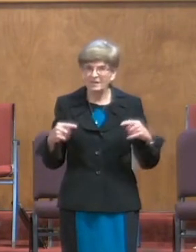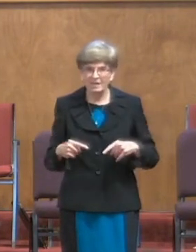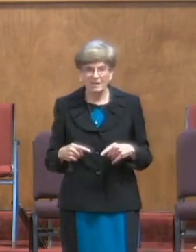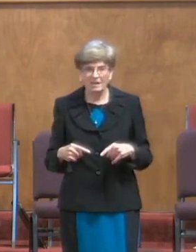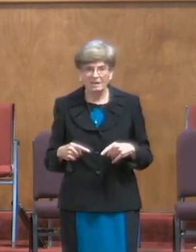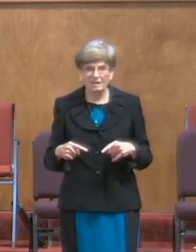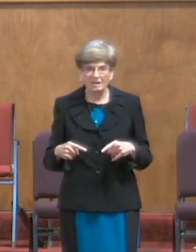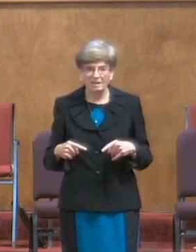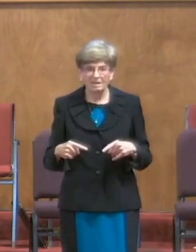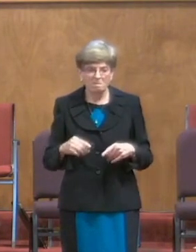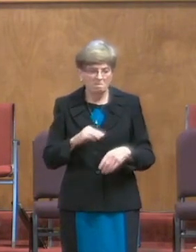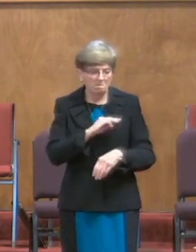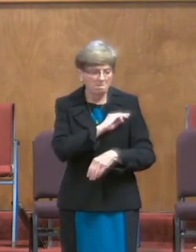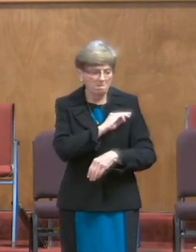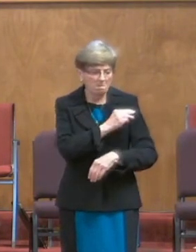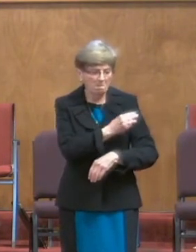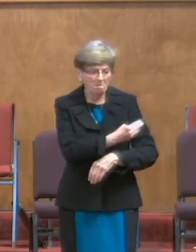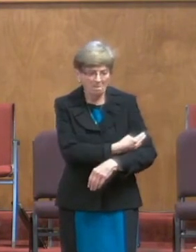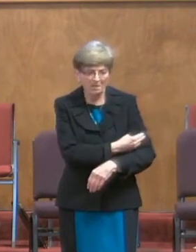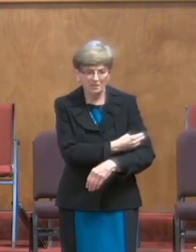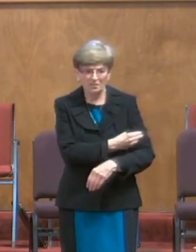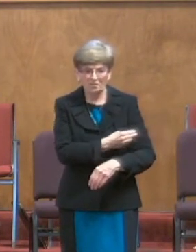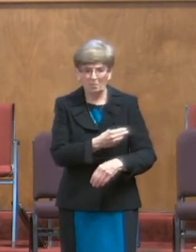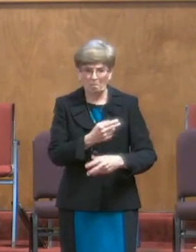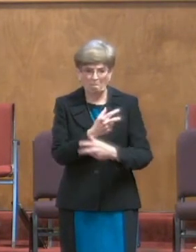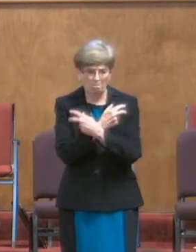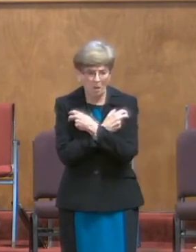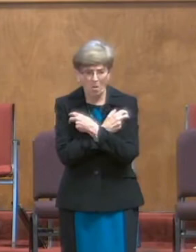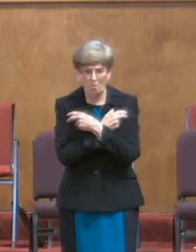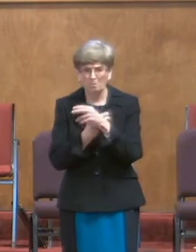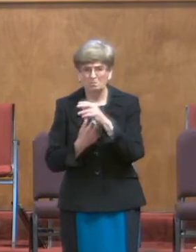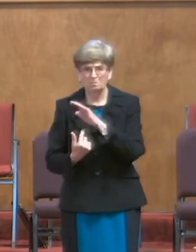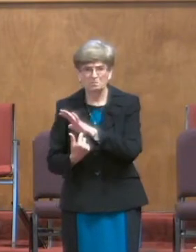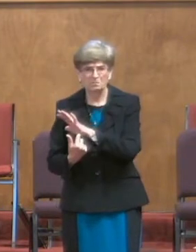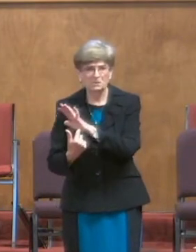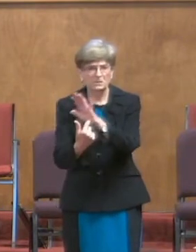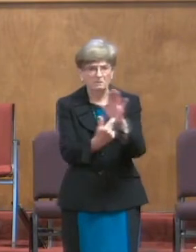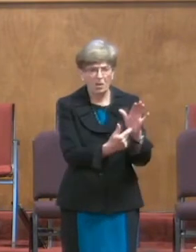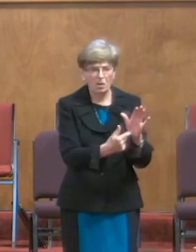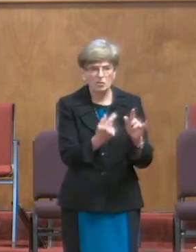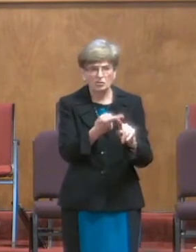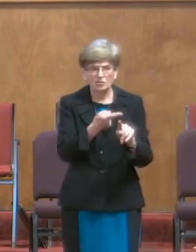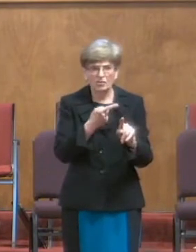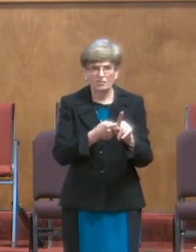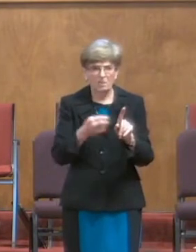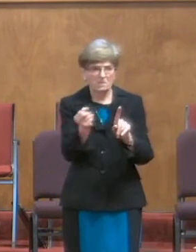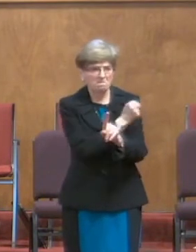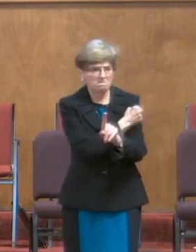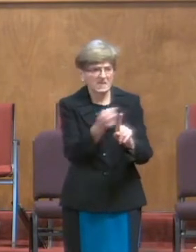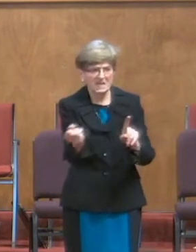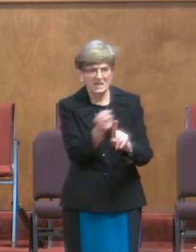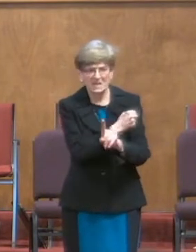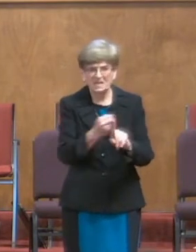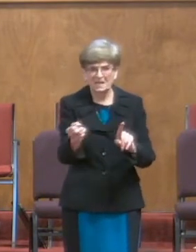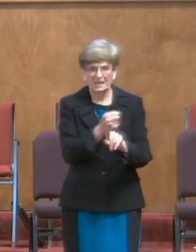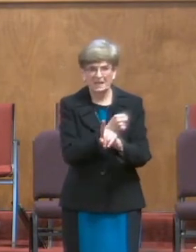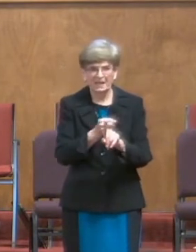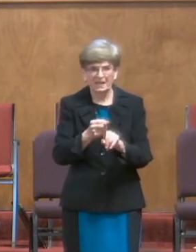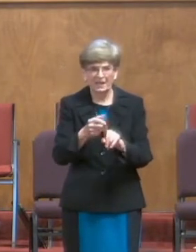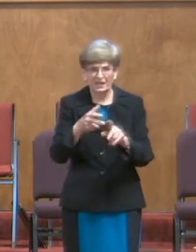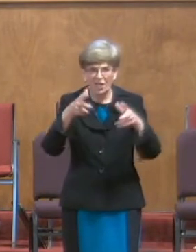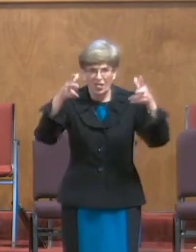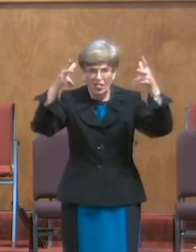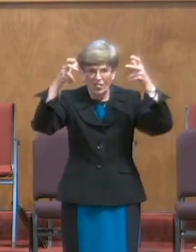muscles and sinews are exposed. His bone is exposed from the lashings that he's taking. He's wearing a crown of thorns that have